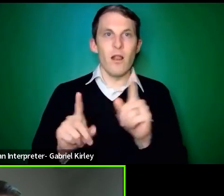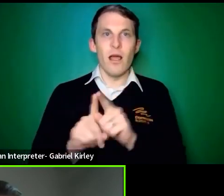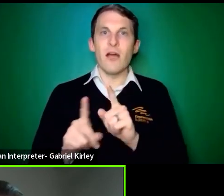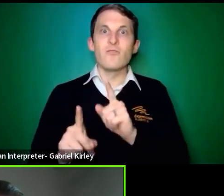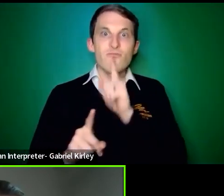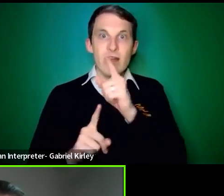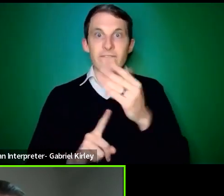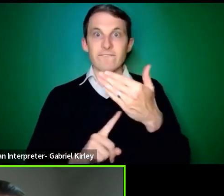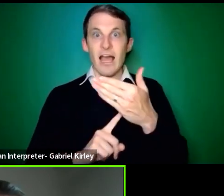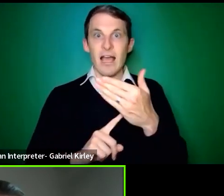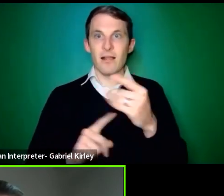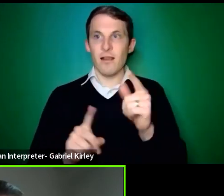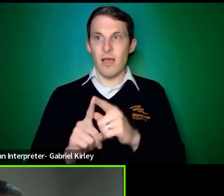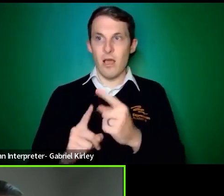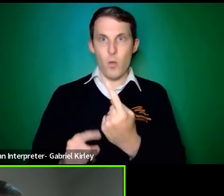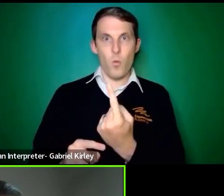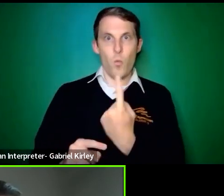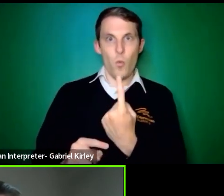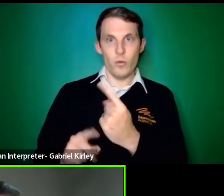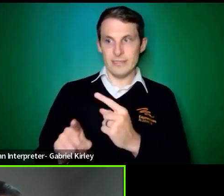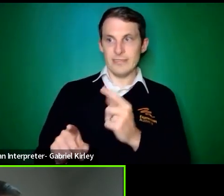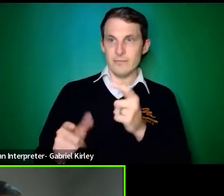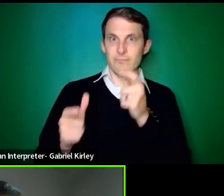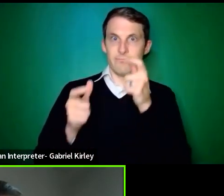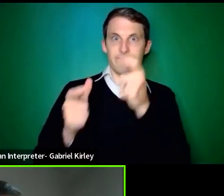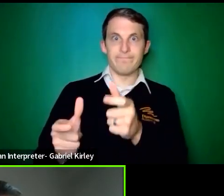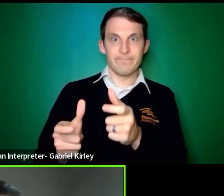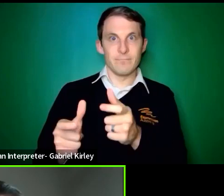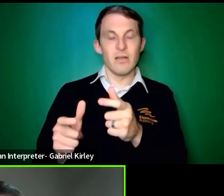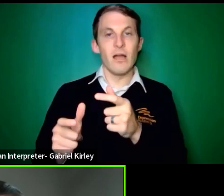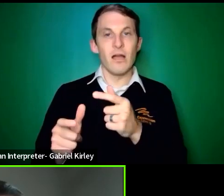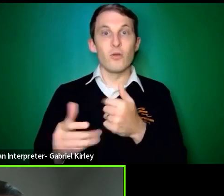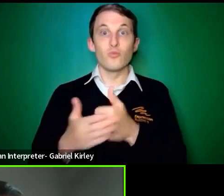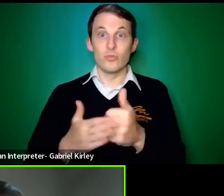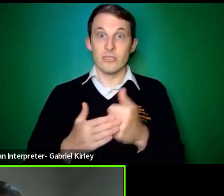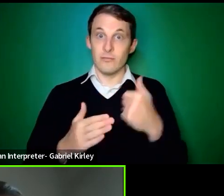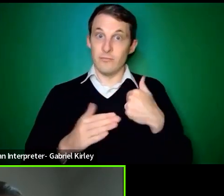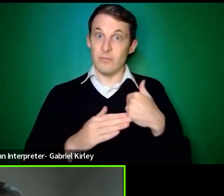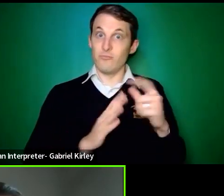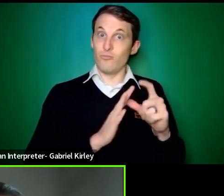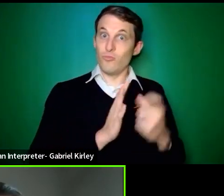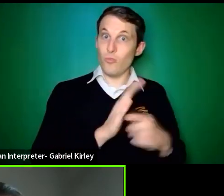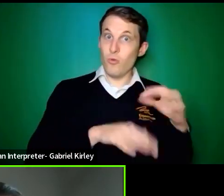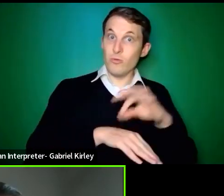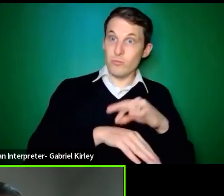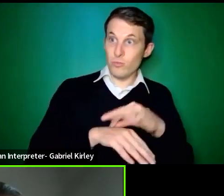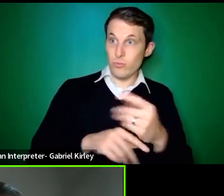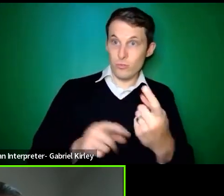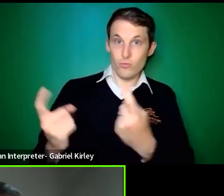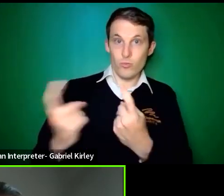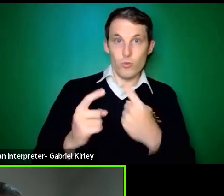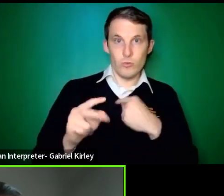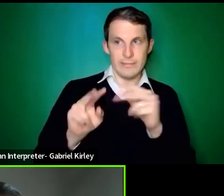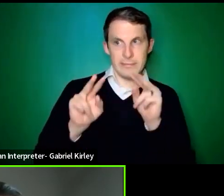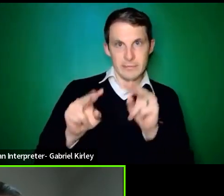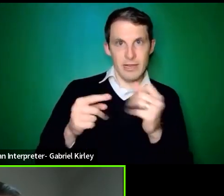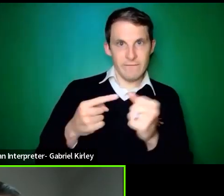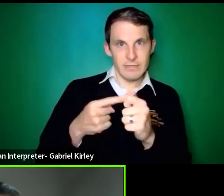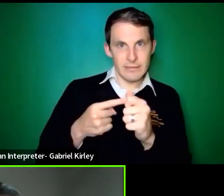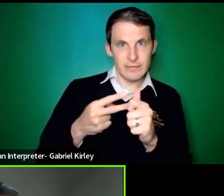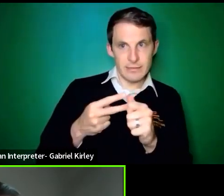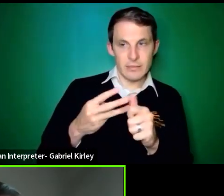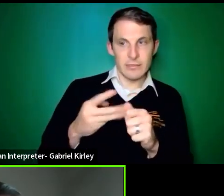signs. So as a paediatrician, this is what we commonly look for if children are coming into our clinic or into the hospital. And these are signs that your child may